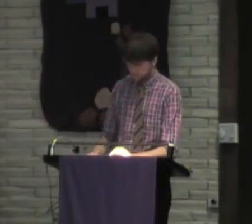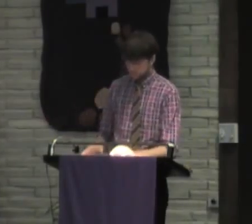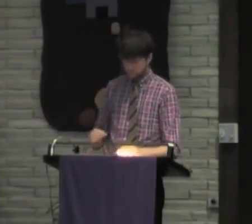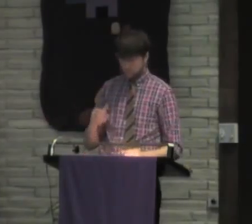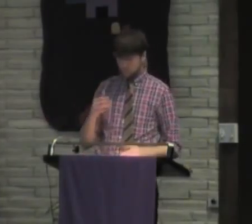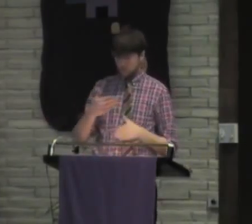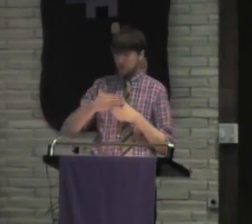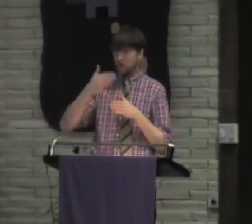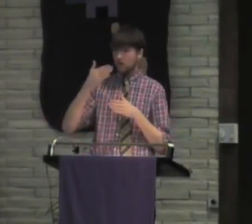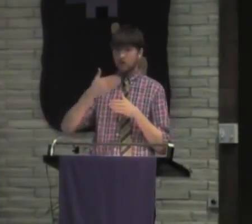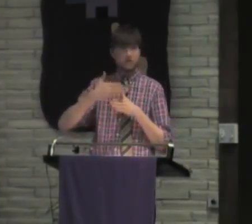and do it.